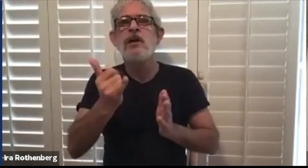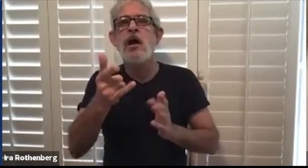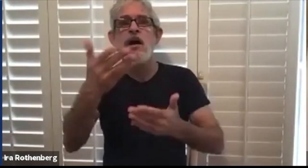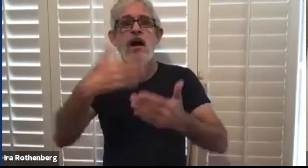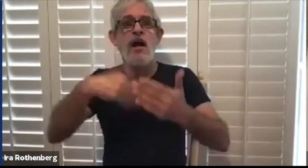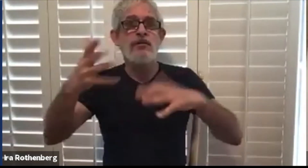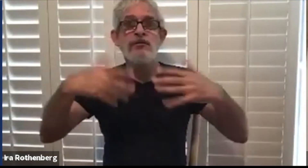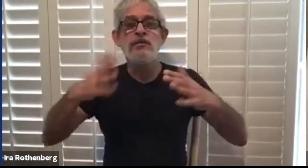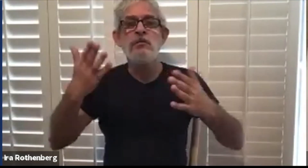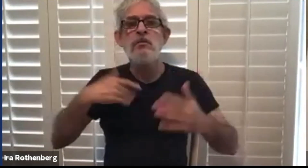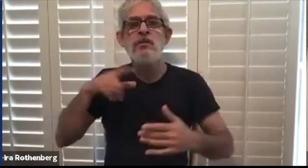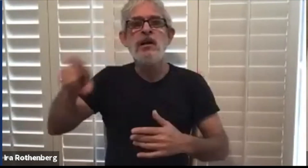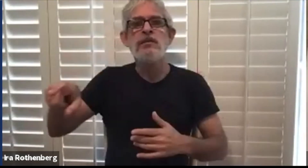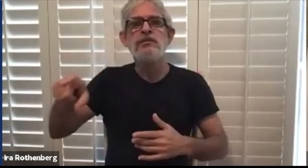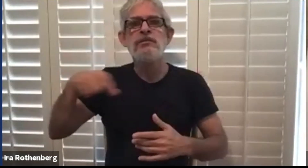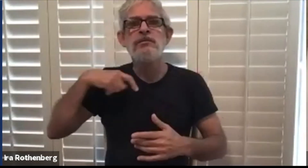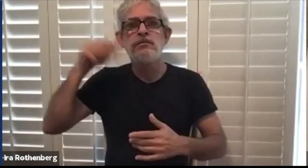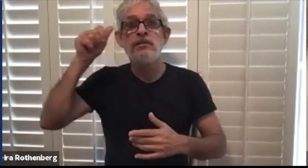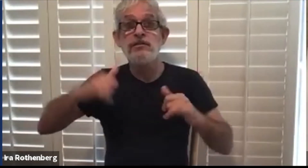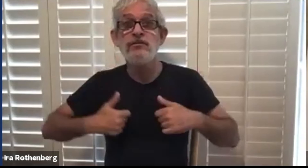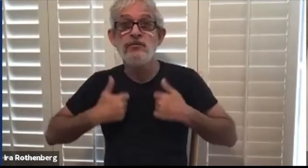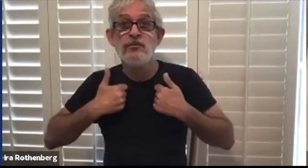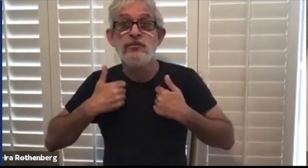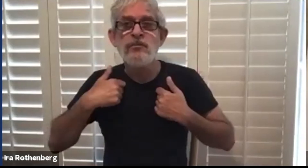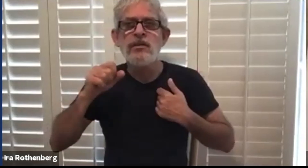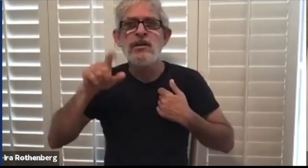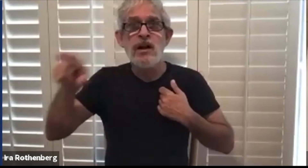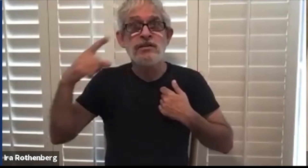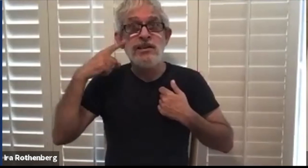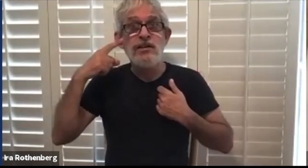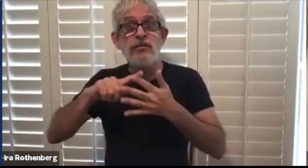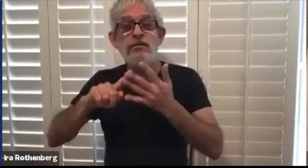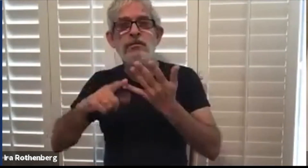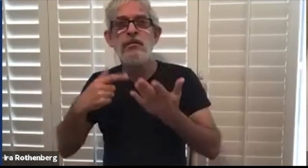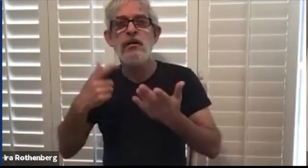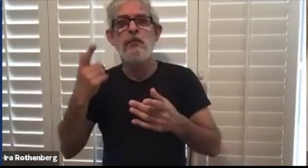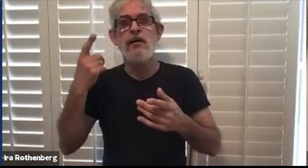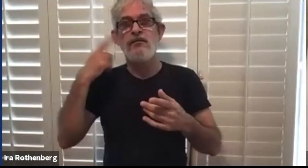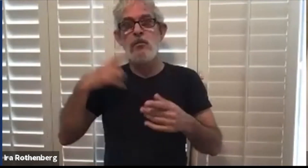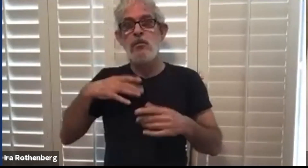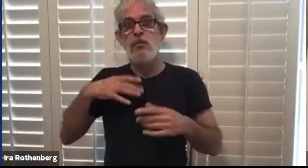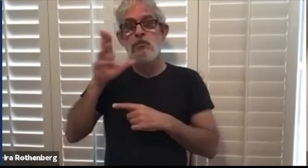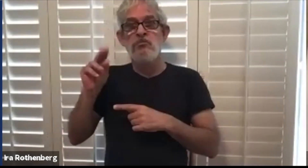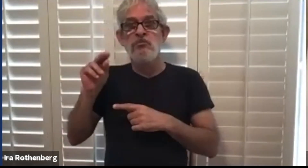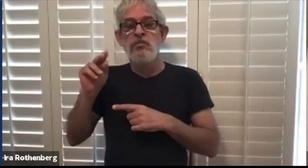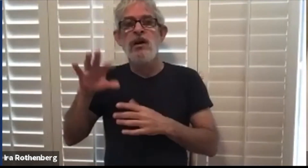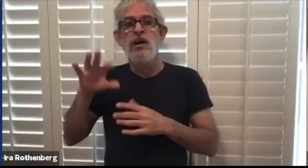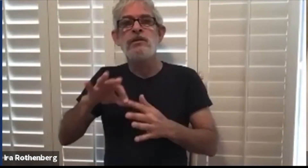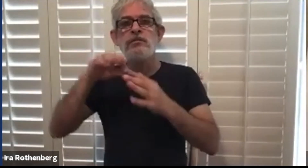aunt would say this is what was going on. If our aunt would say that, if she were still alive, she might be able to say what was happening. But for my mother,